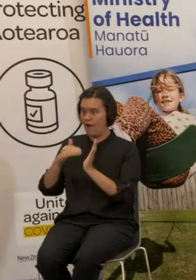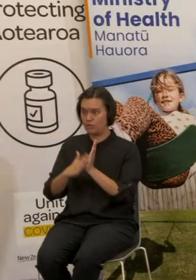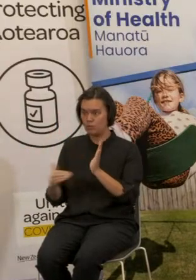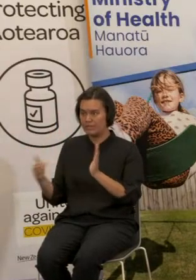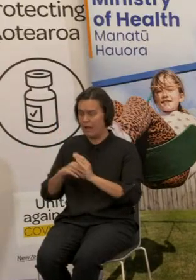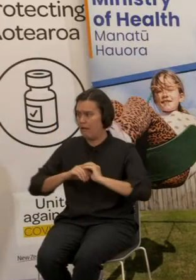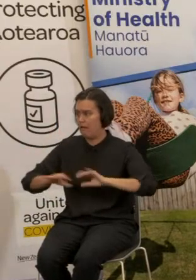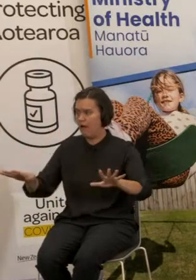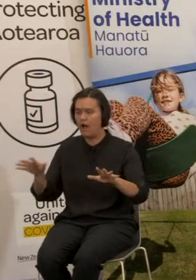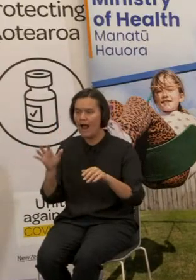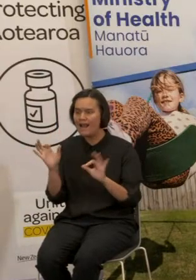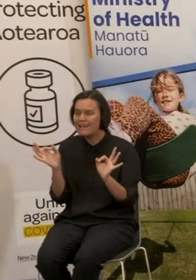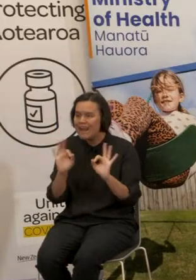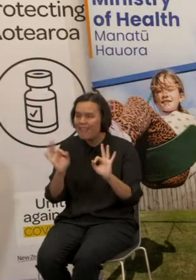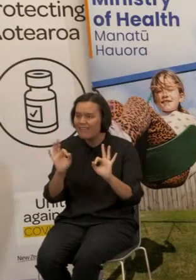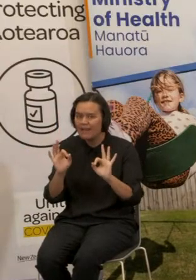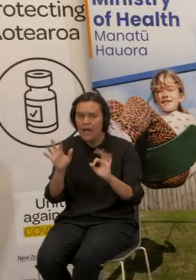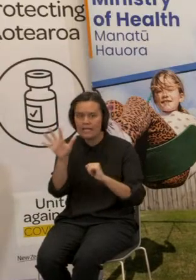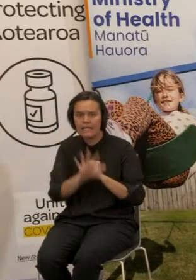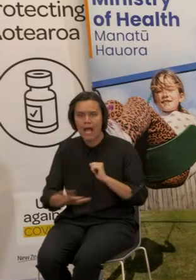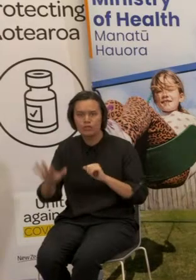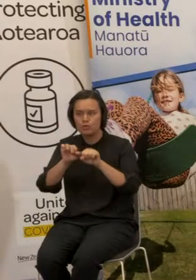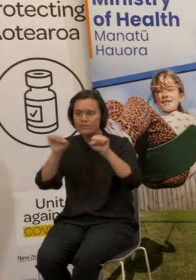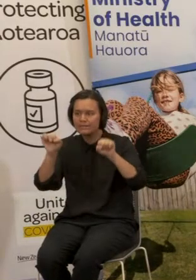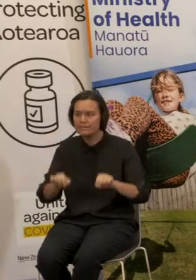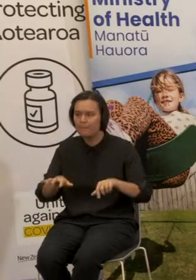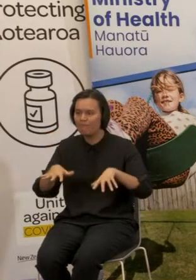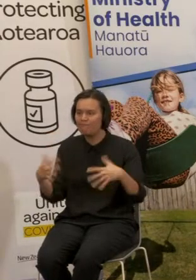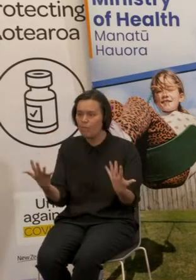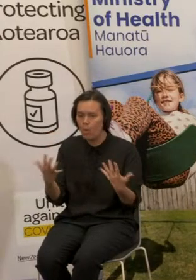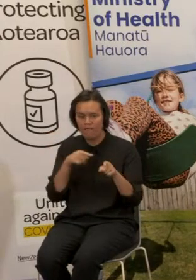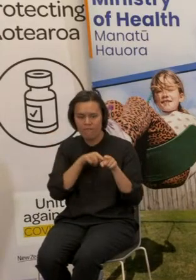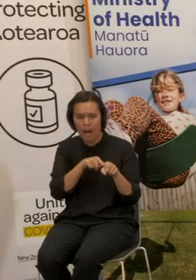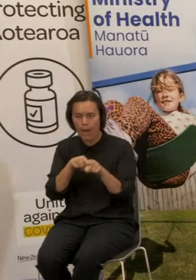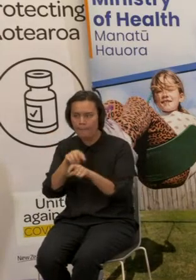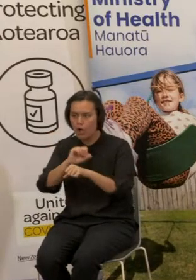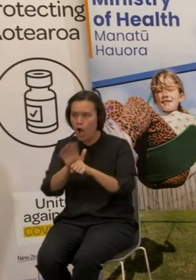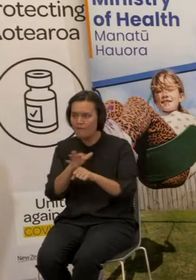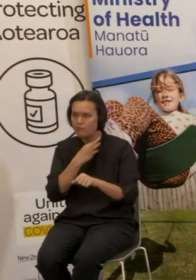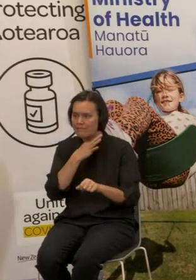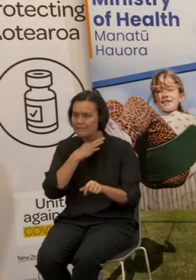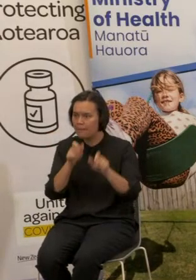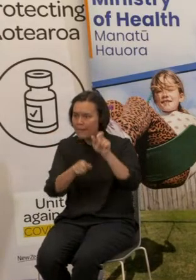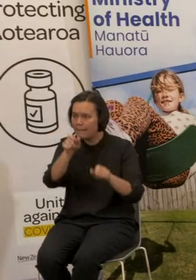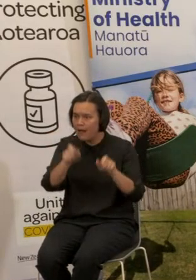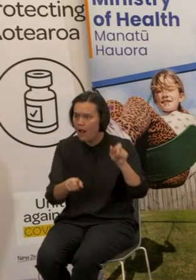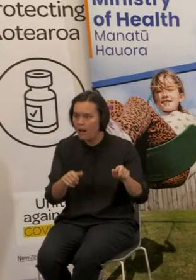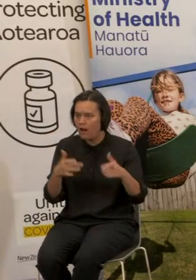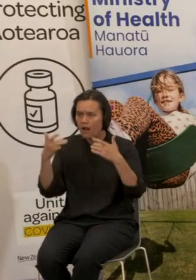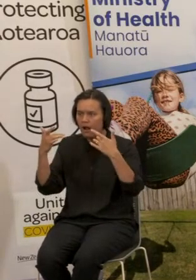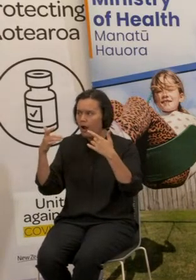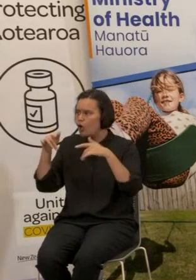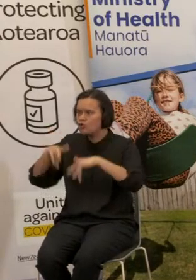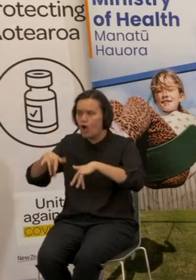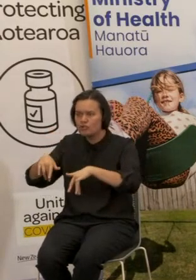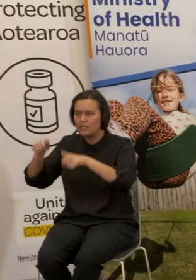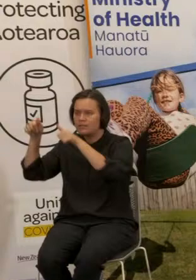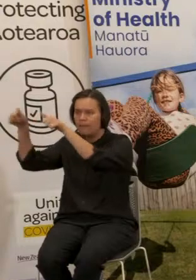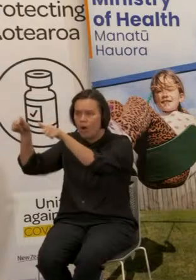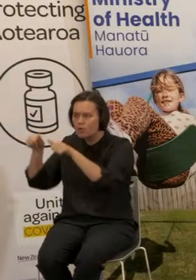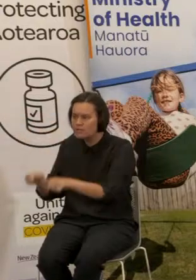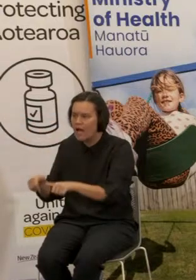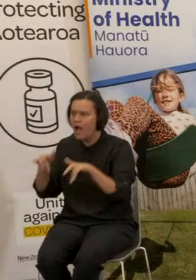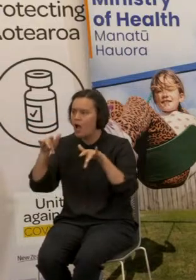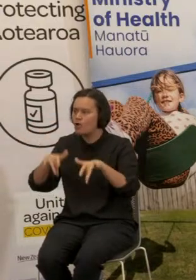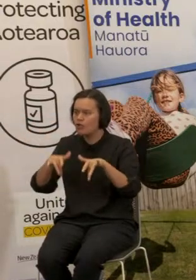system, a national contact tracing system, a new immunisation system, apps on our phones. Choose and Book in the